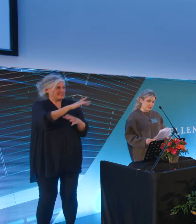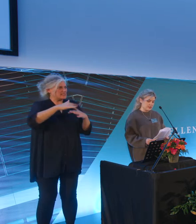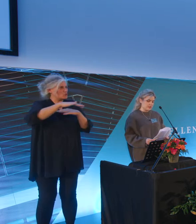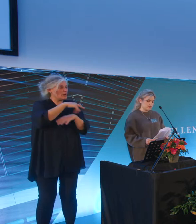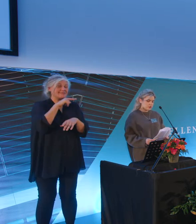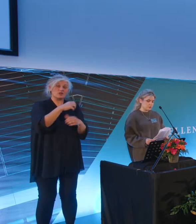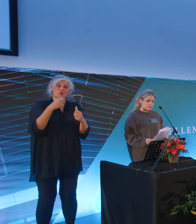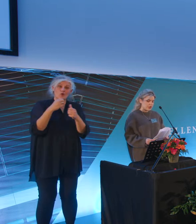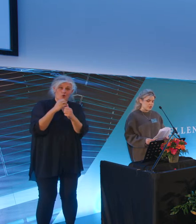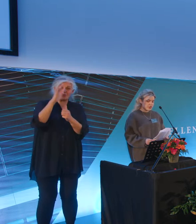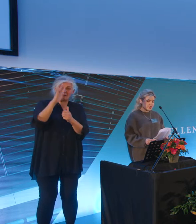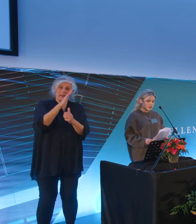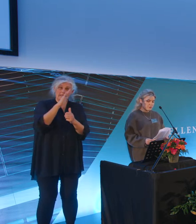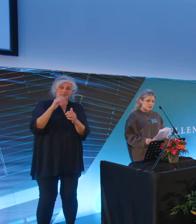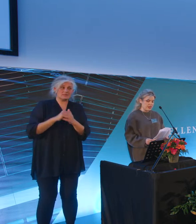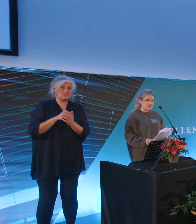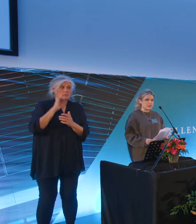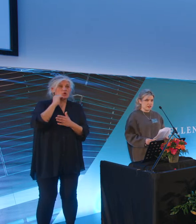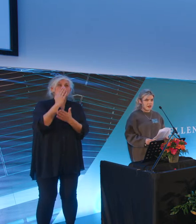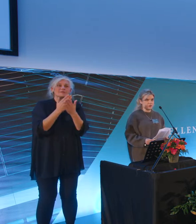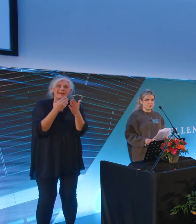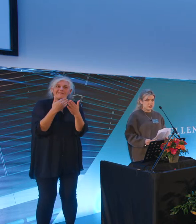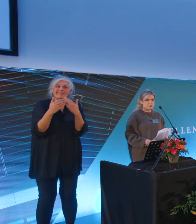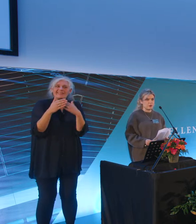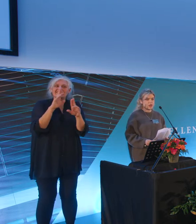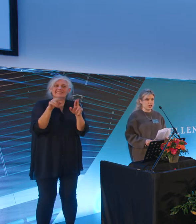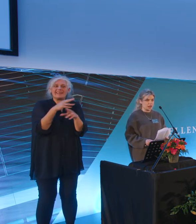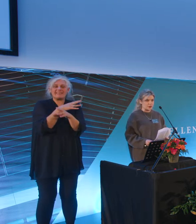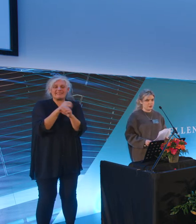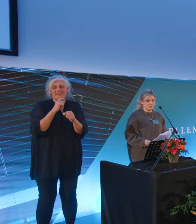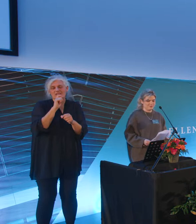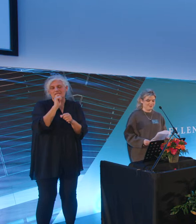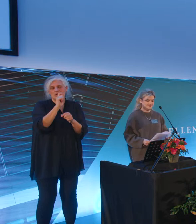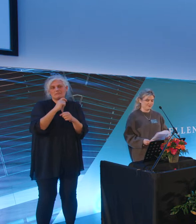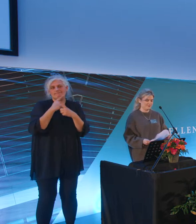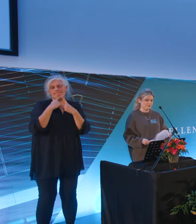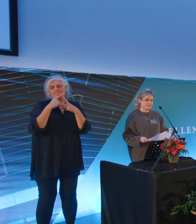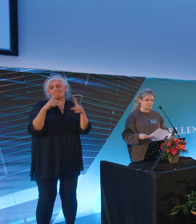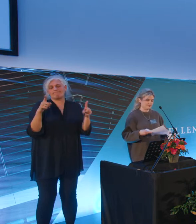another blessing because there are some things that can never be spoken aloud.